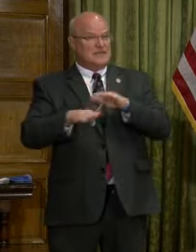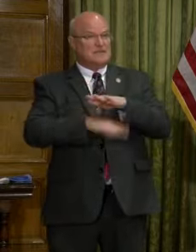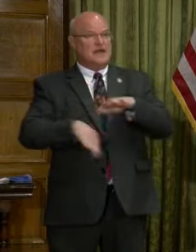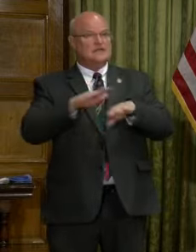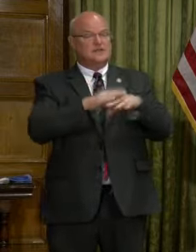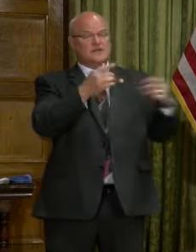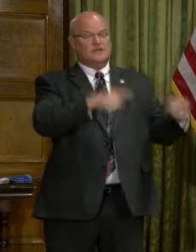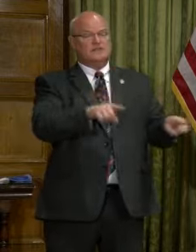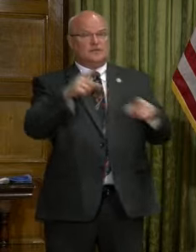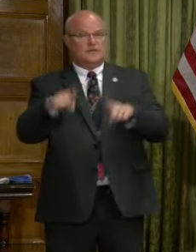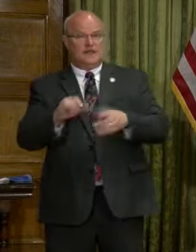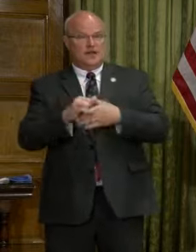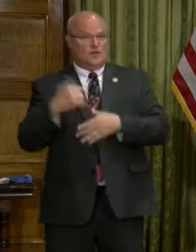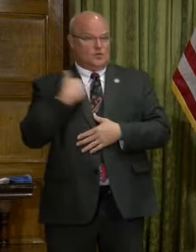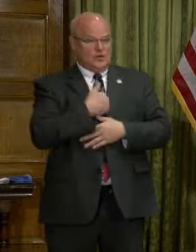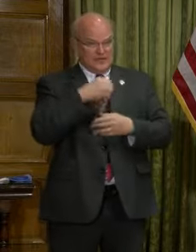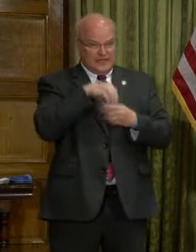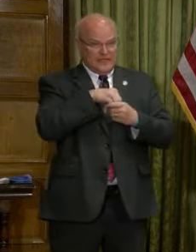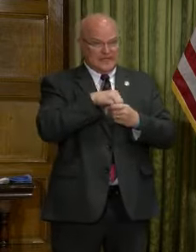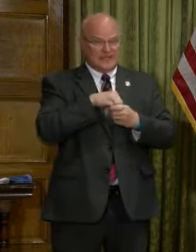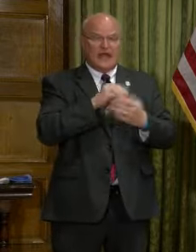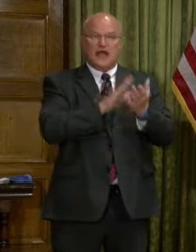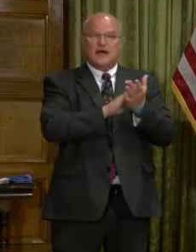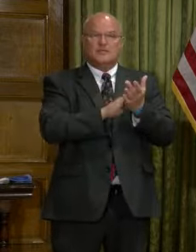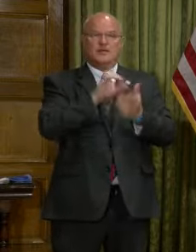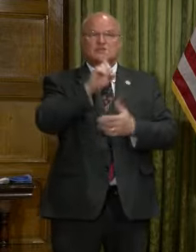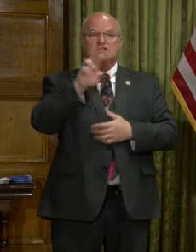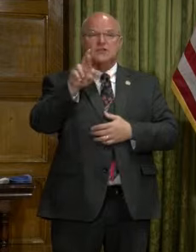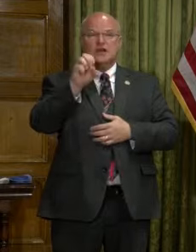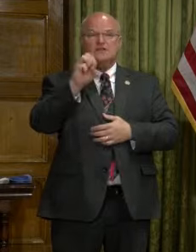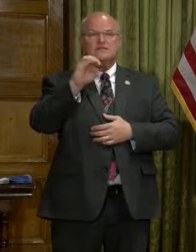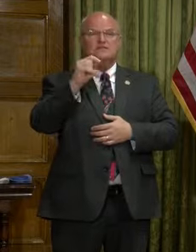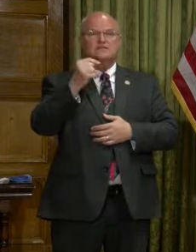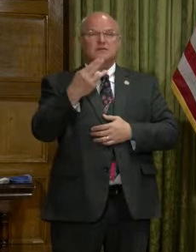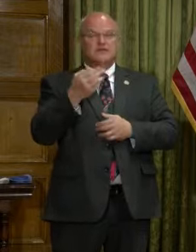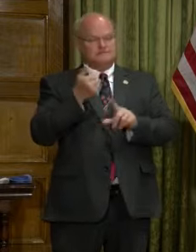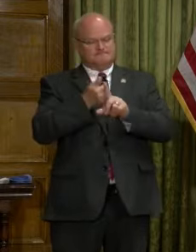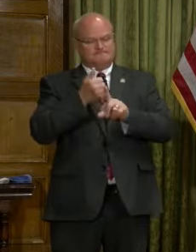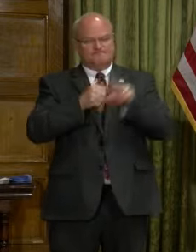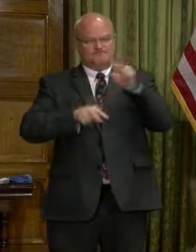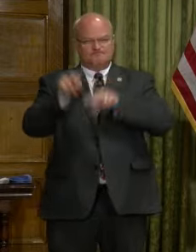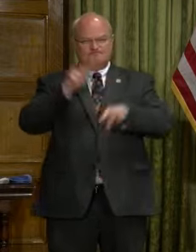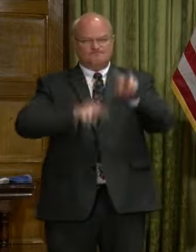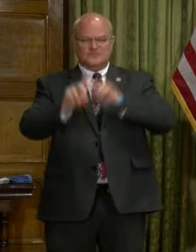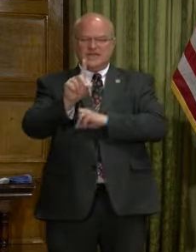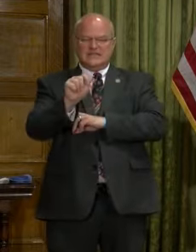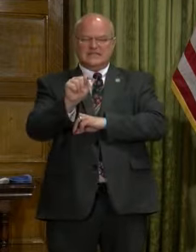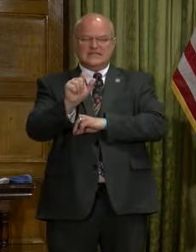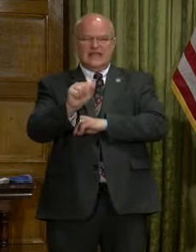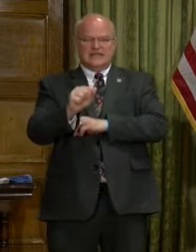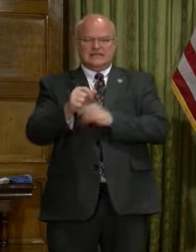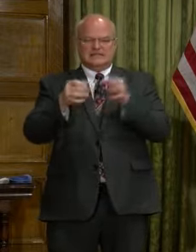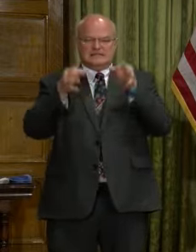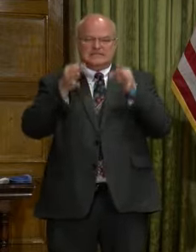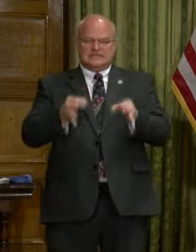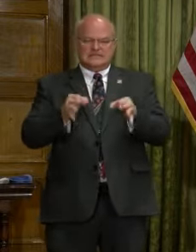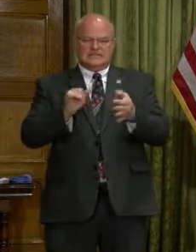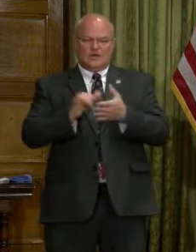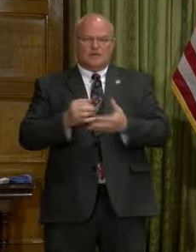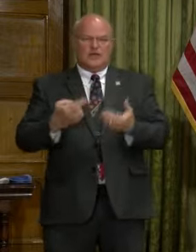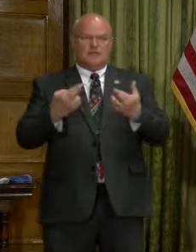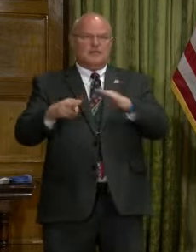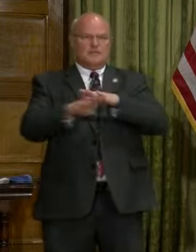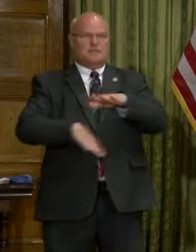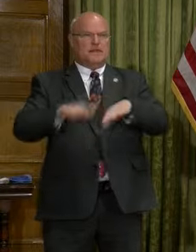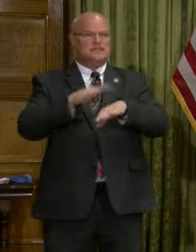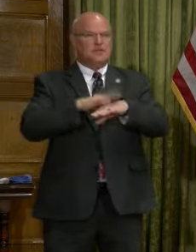upon the circumstances that we're in. I applaud Dr. Smith that he looks at the data and tries to make a decision that's a recommendation